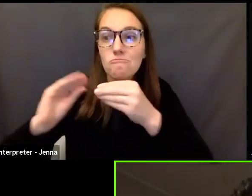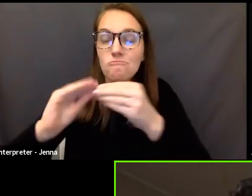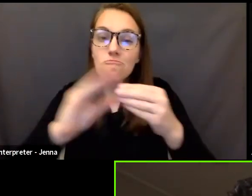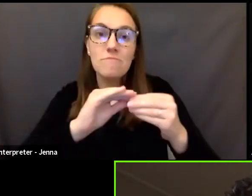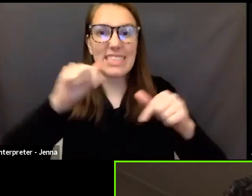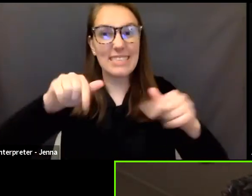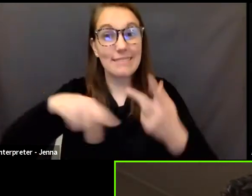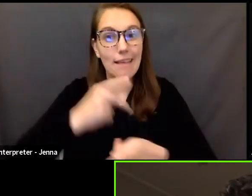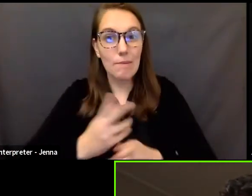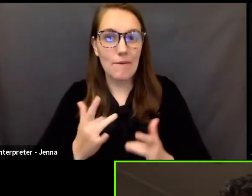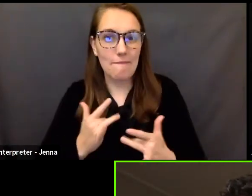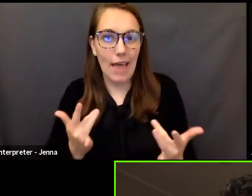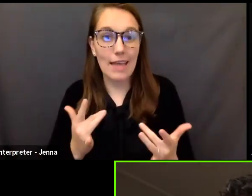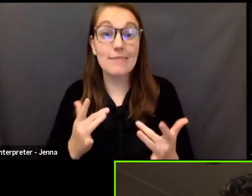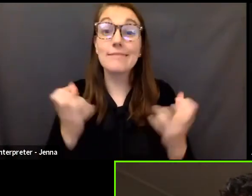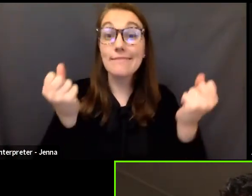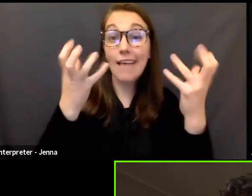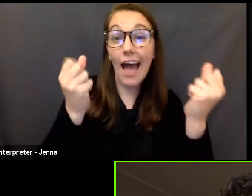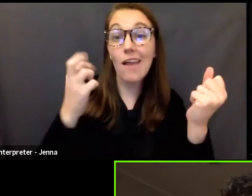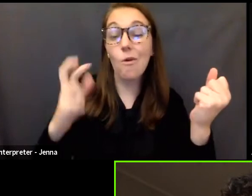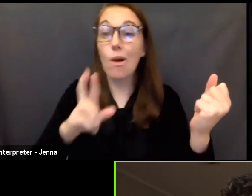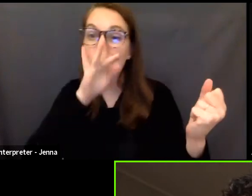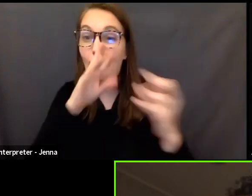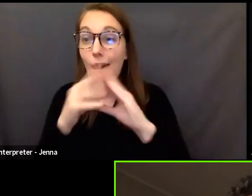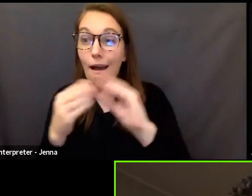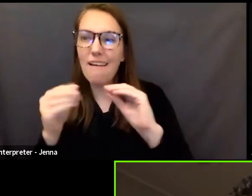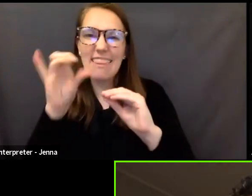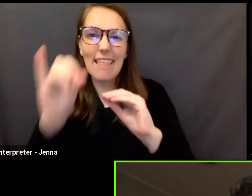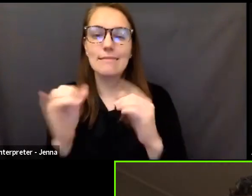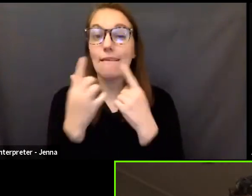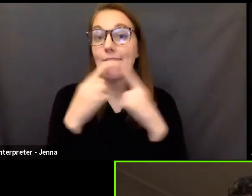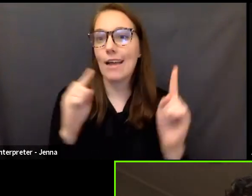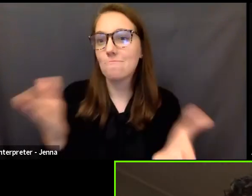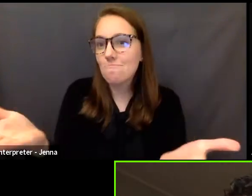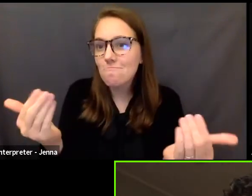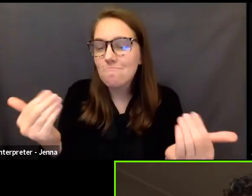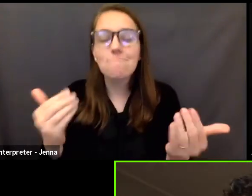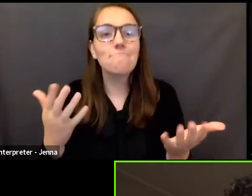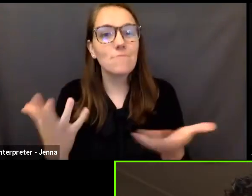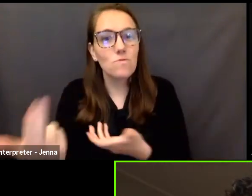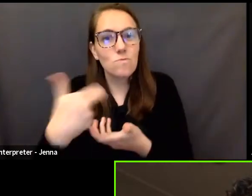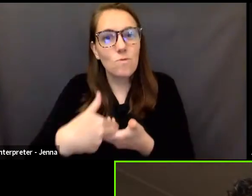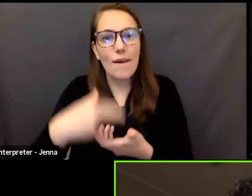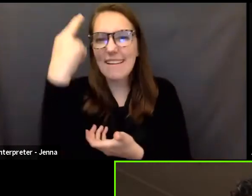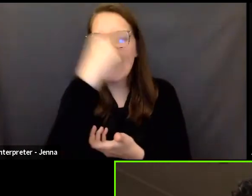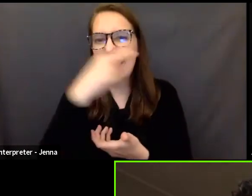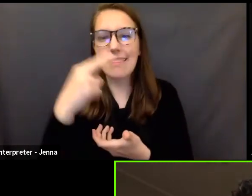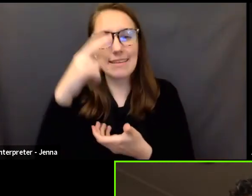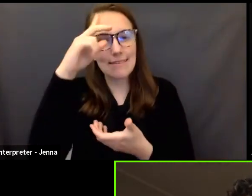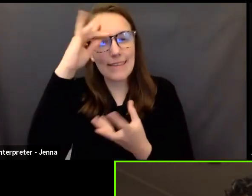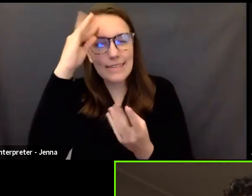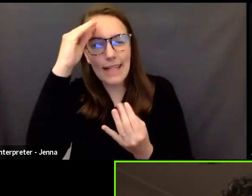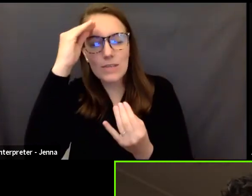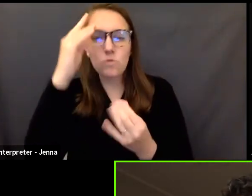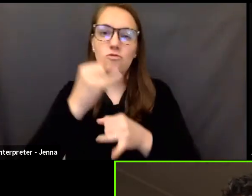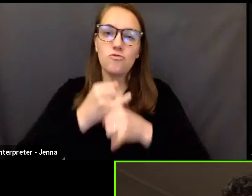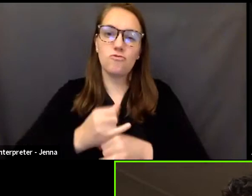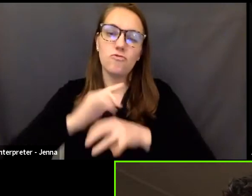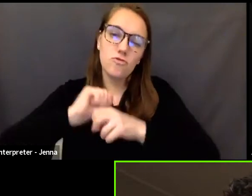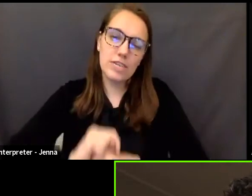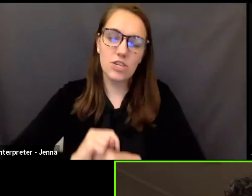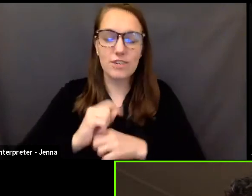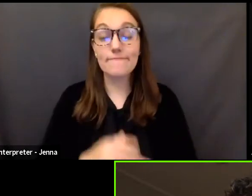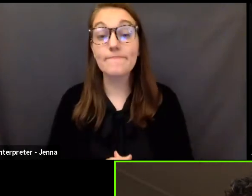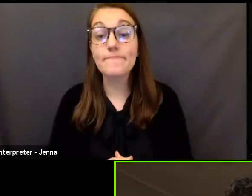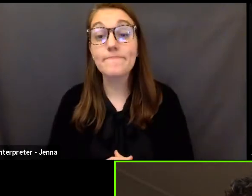or sign remains the most effective means of inviting others into the Catholic intellectual tradition. At the end of the event, you'll be